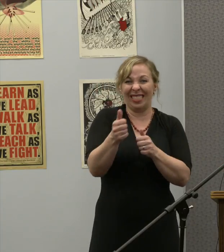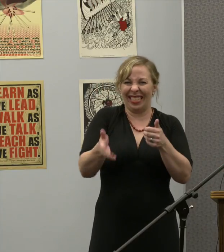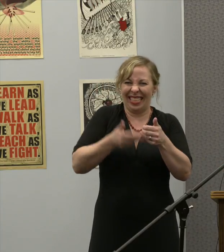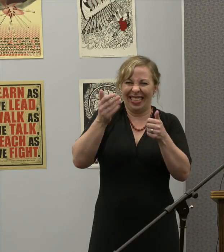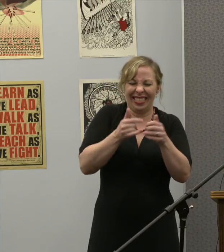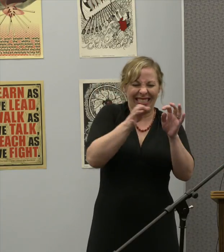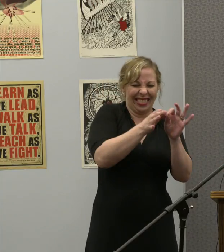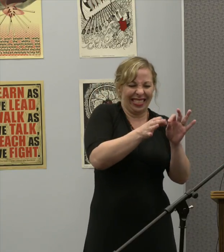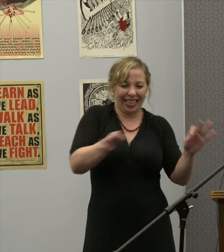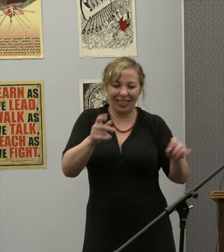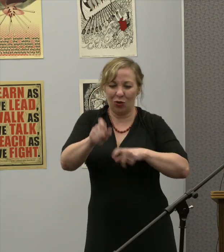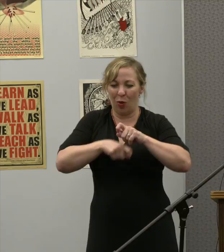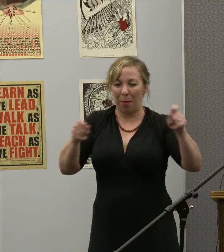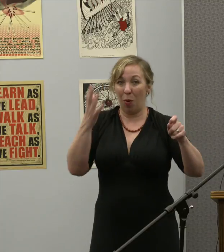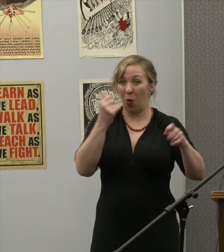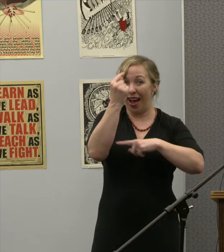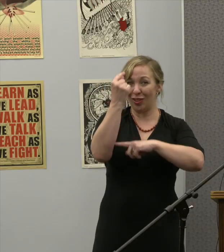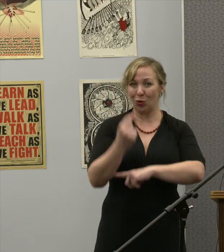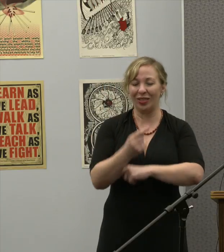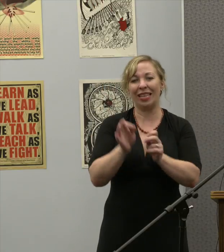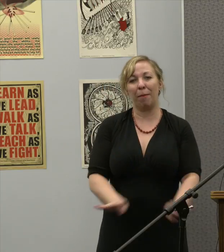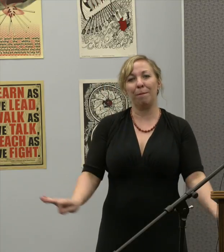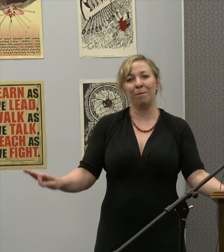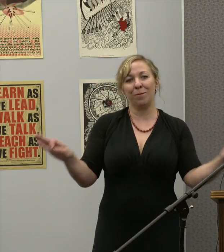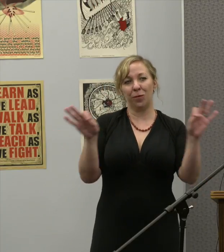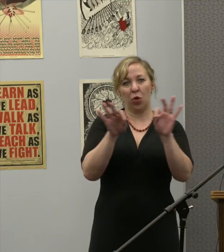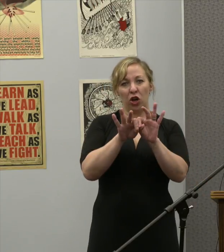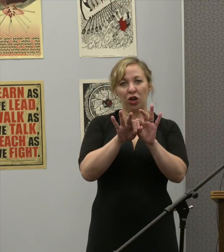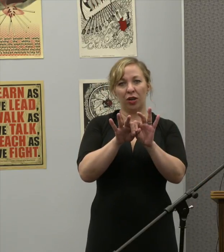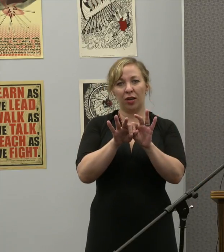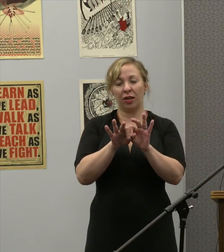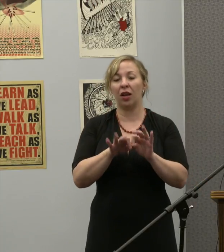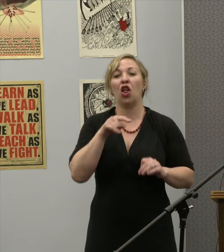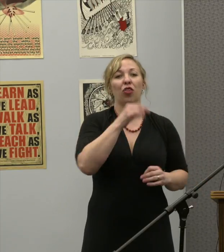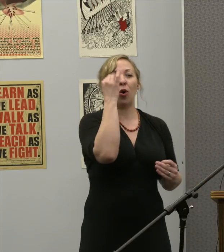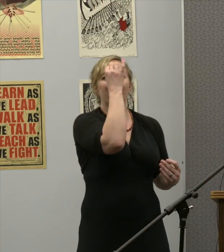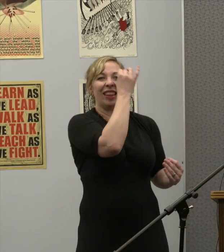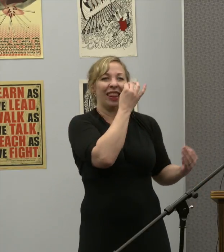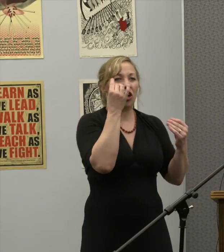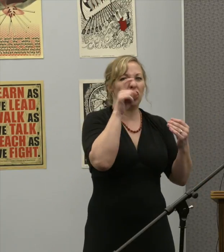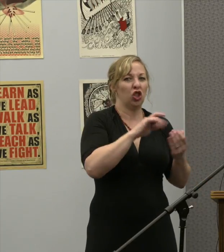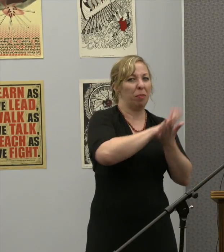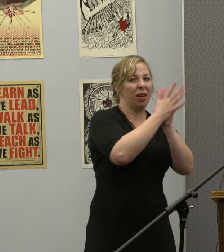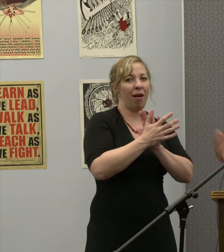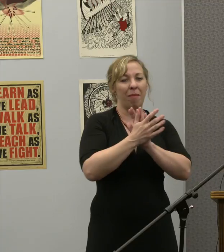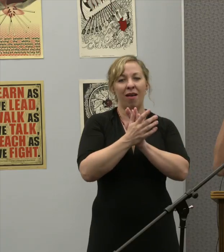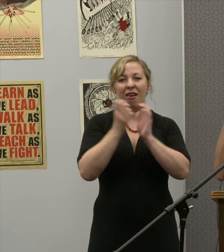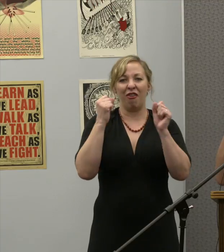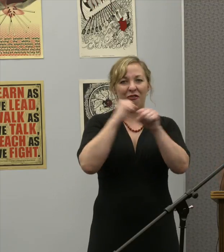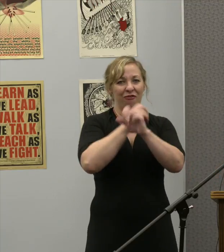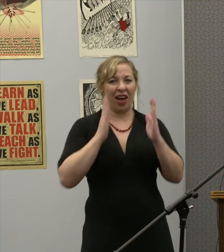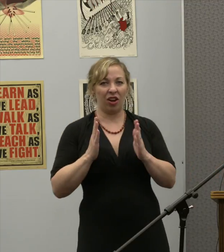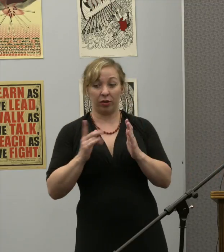why these Tuesdays are so important is that we want to make thinkers into fighters, fighters into thinkers. We